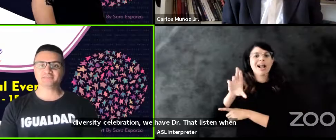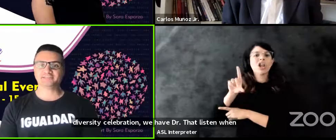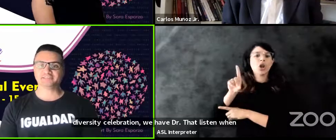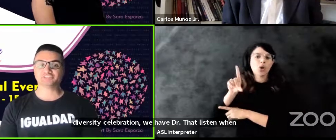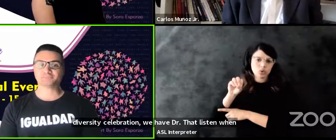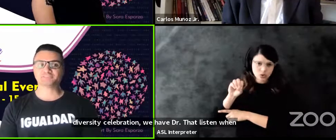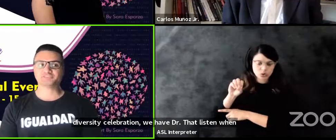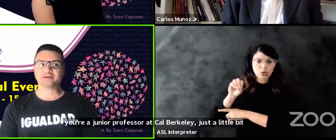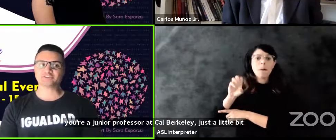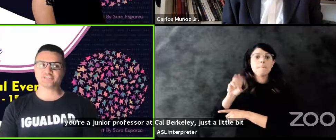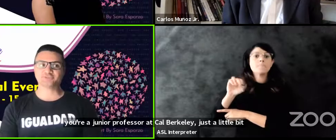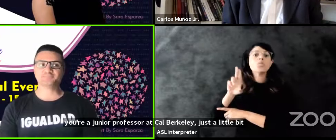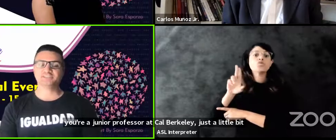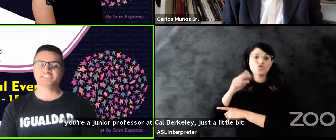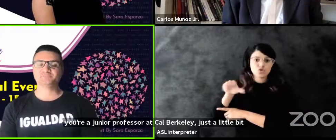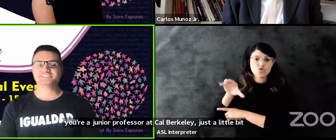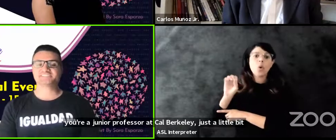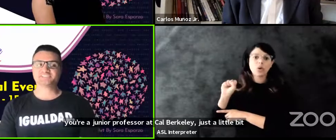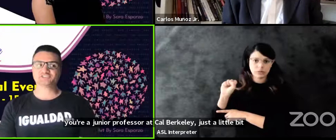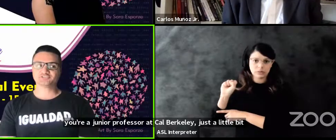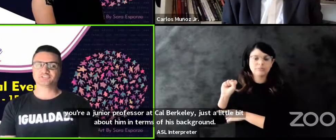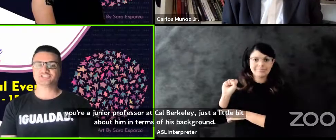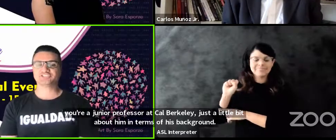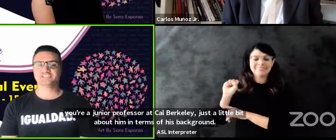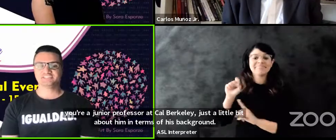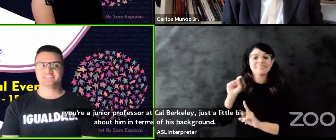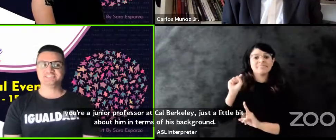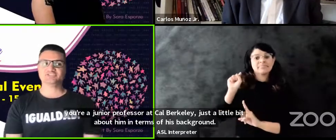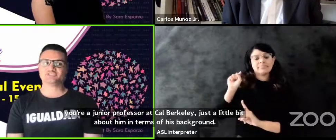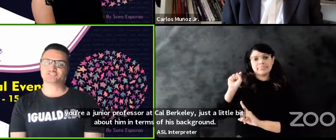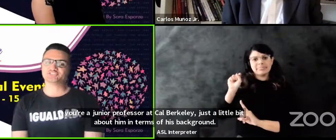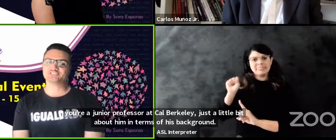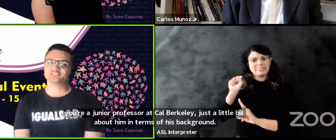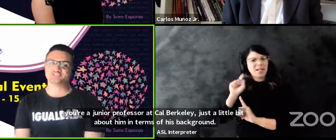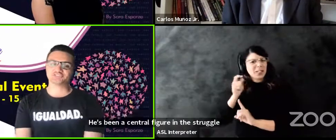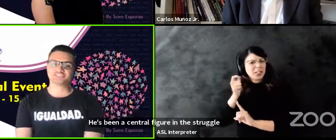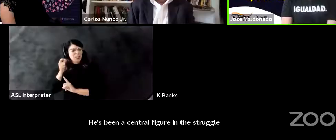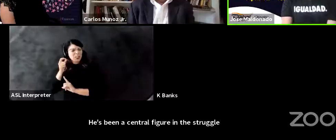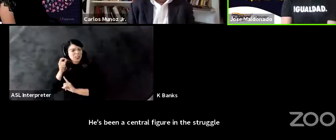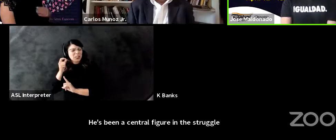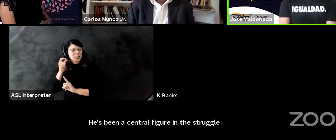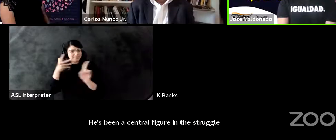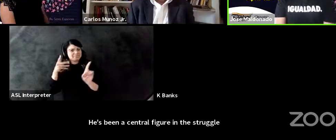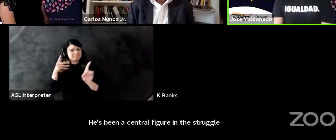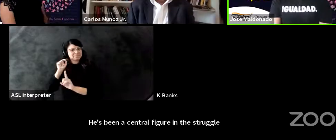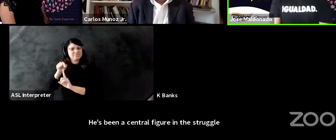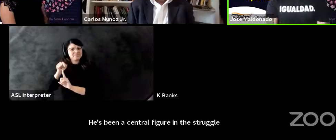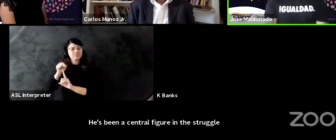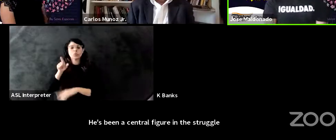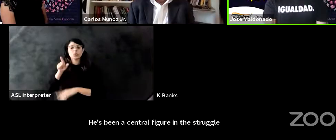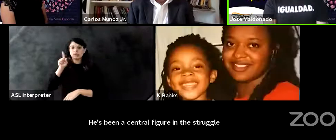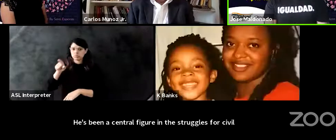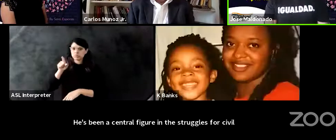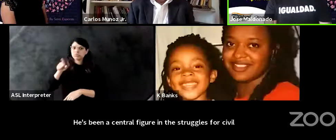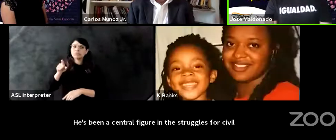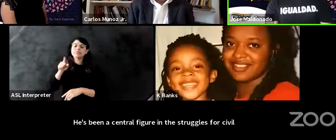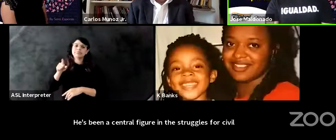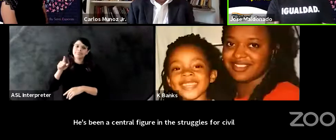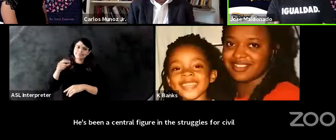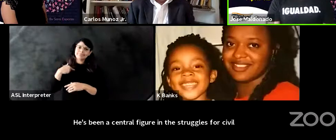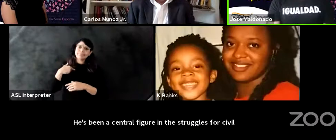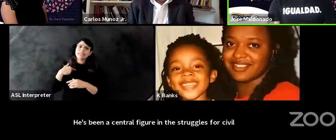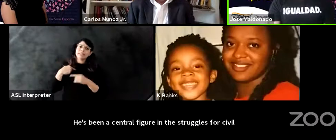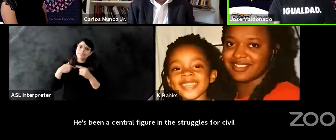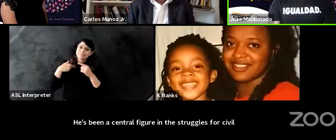about him in terms of his background. He's been a central figure in the struggles for civil and human rights and peace since he